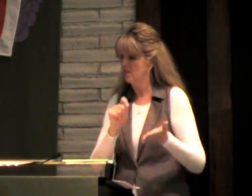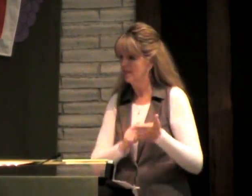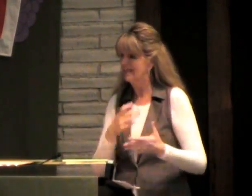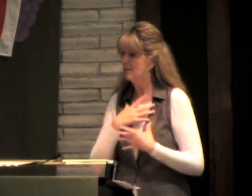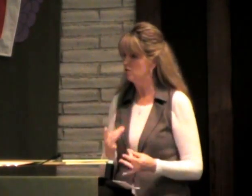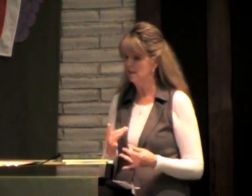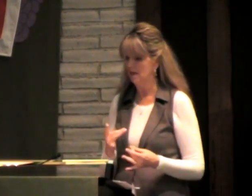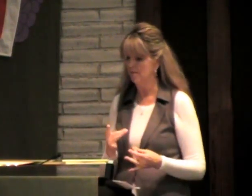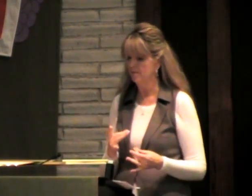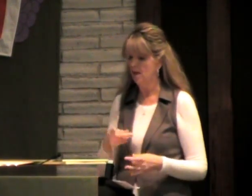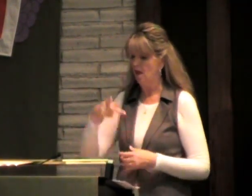that Paul was writing,